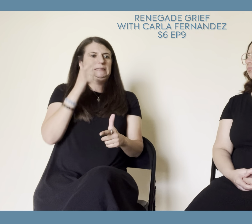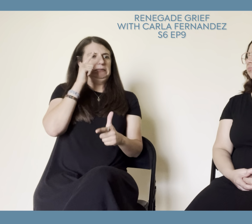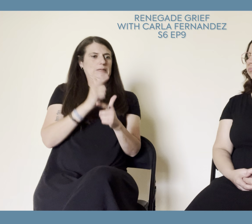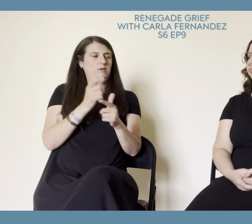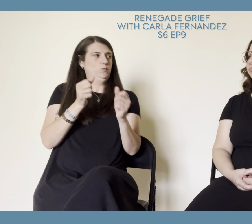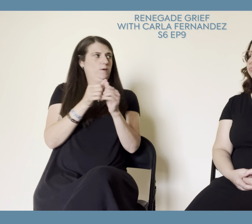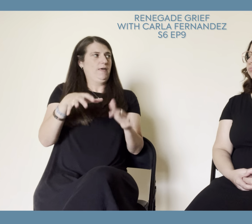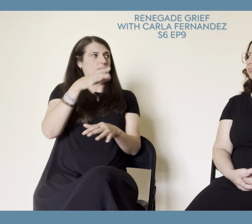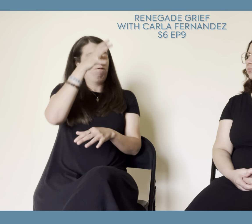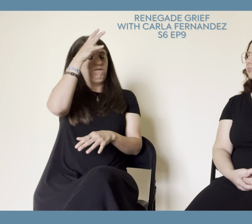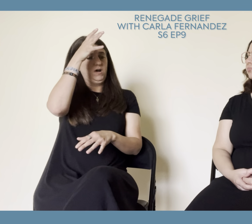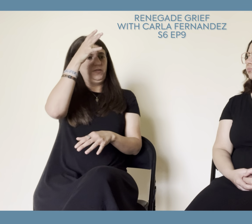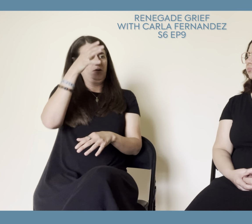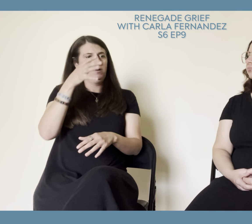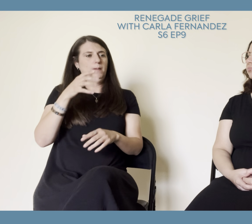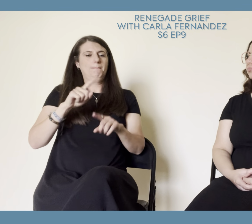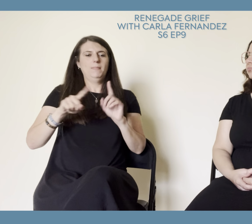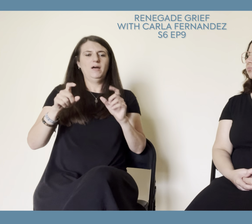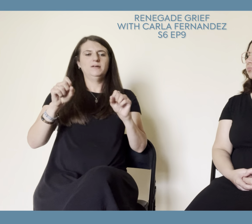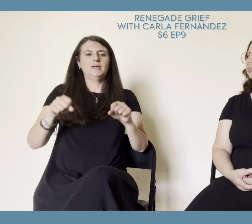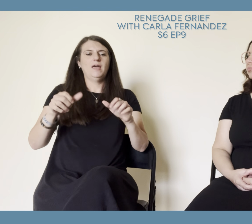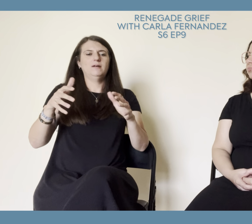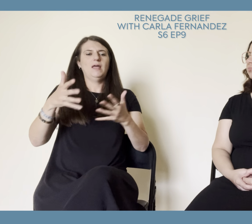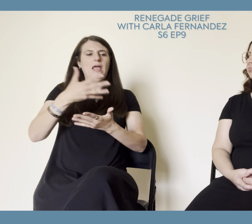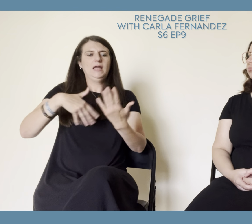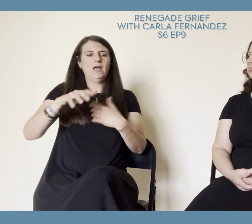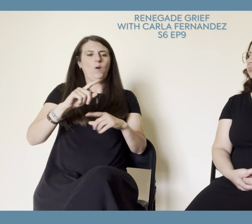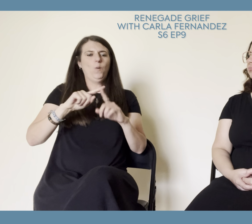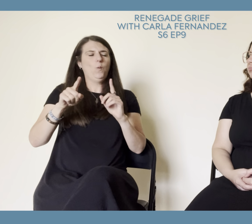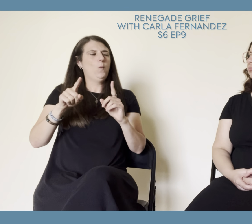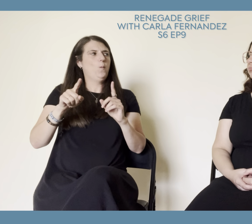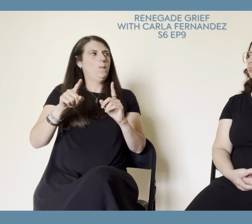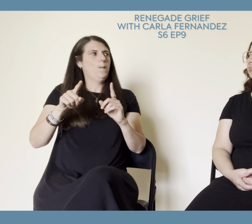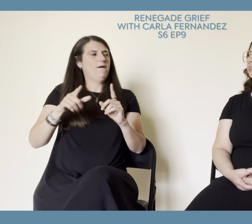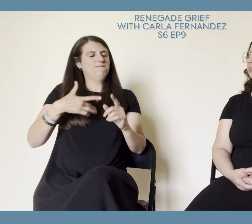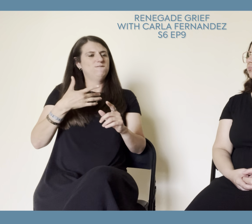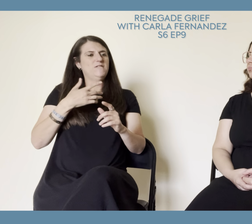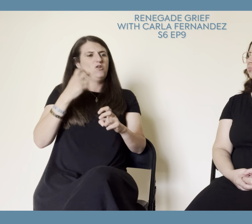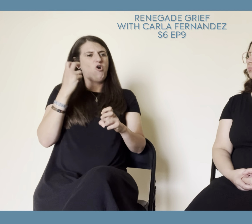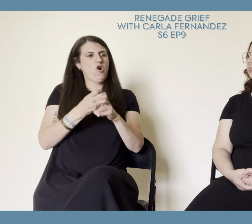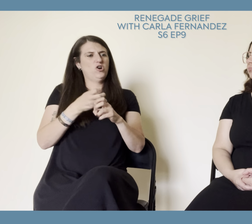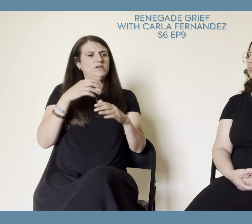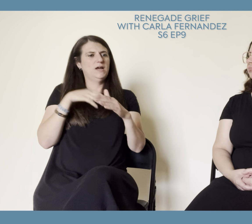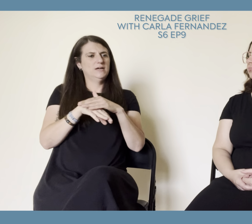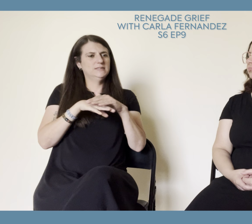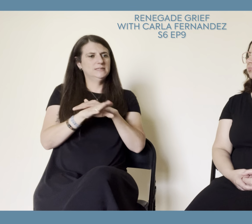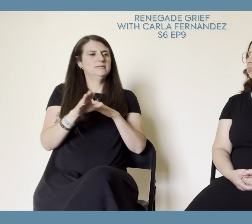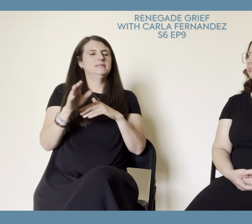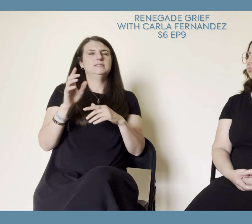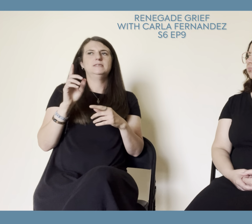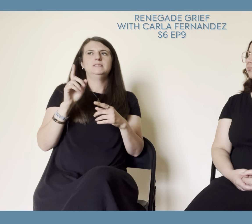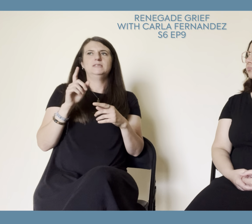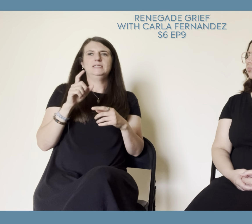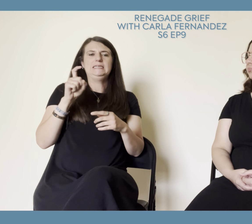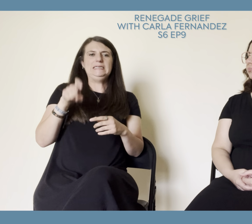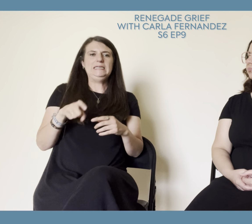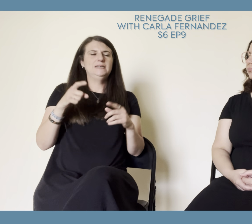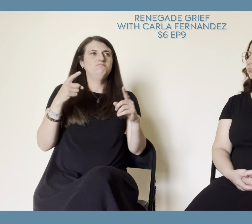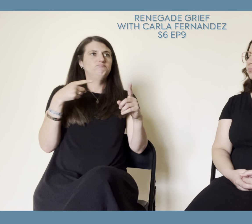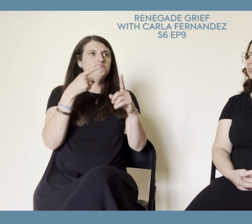out in a time where that felt hard to access, where we needed like structure and like a mission, a quest to get us out of our heads and